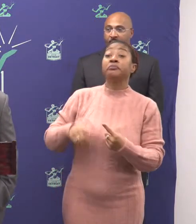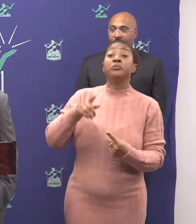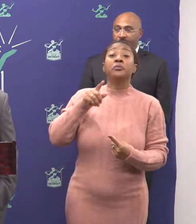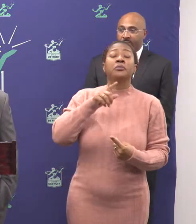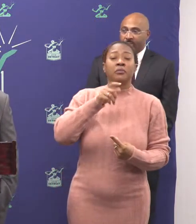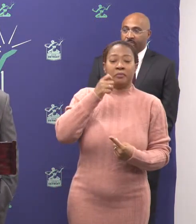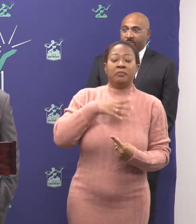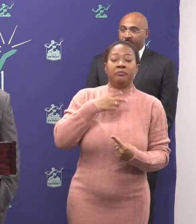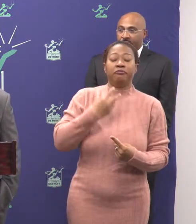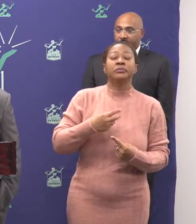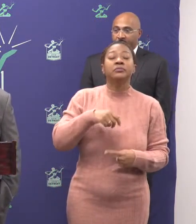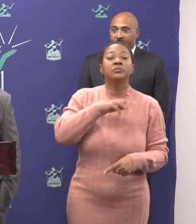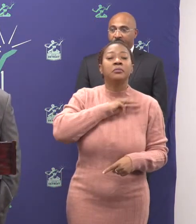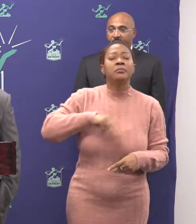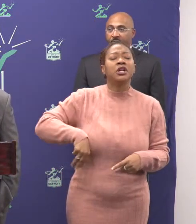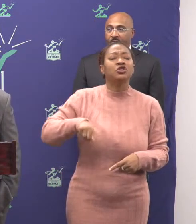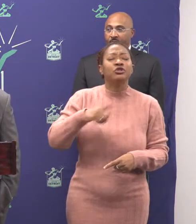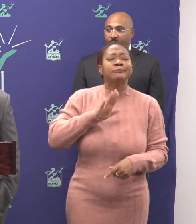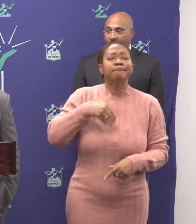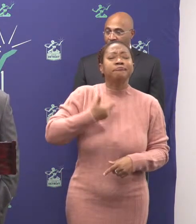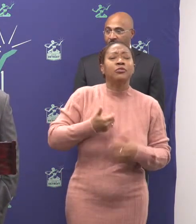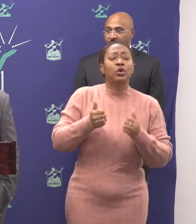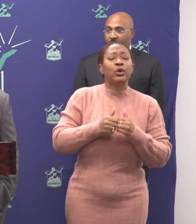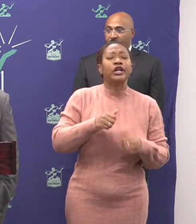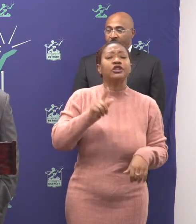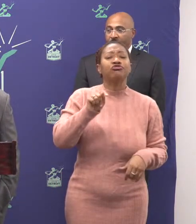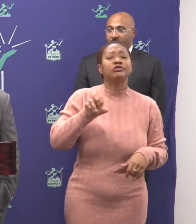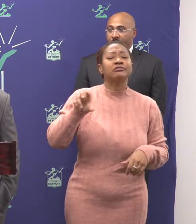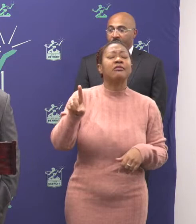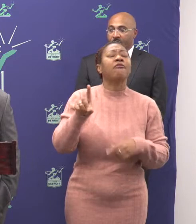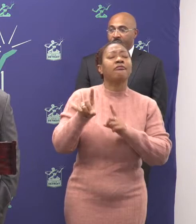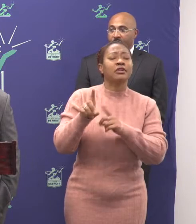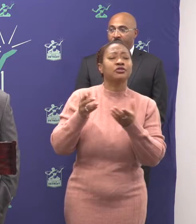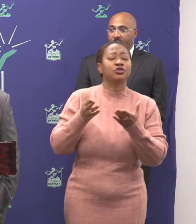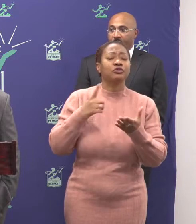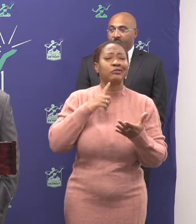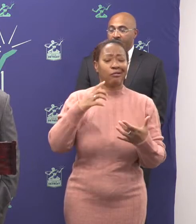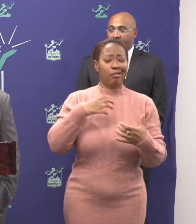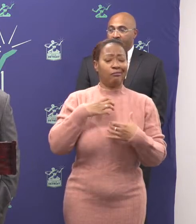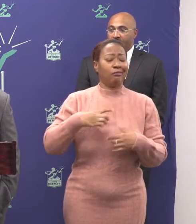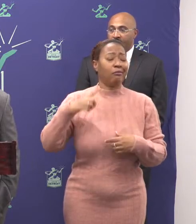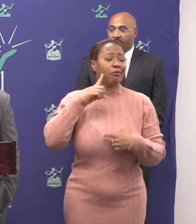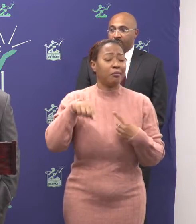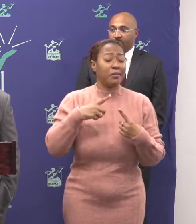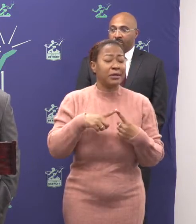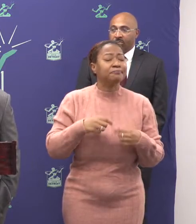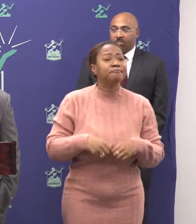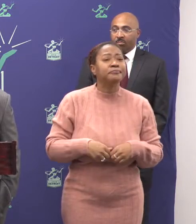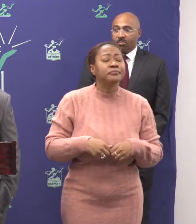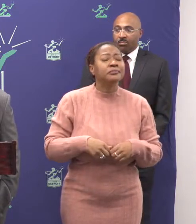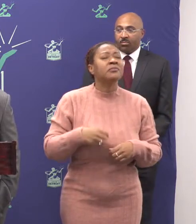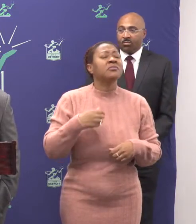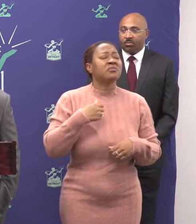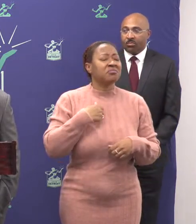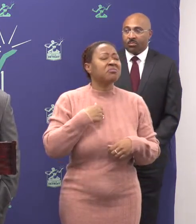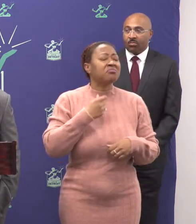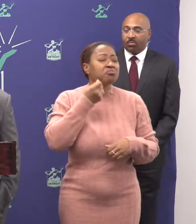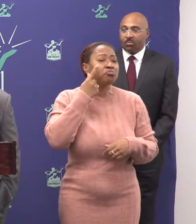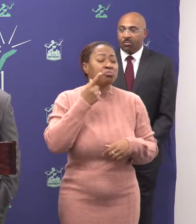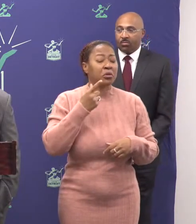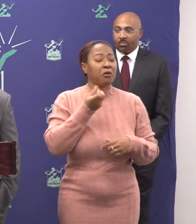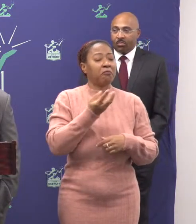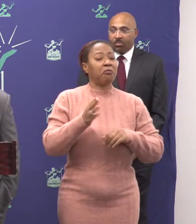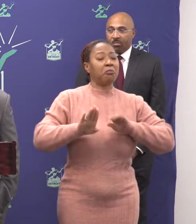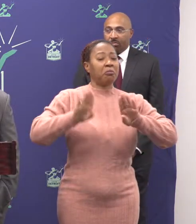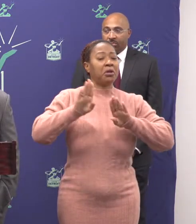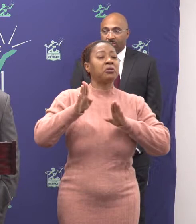with TransDev's service at the beginning of the year based on the complaints that you were hearing about. I understand there were a few bids that were received in this process. You know, this has been